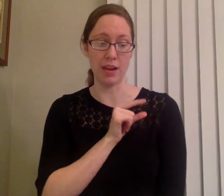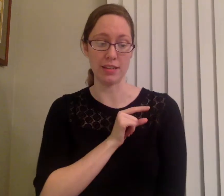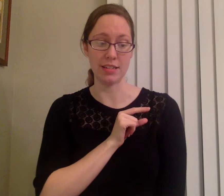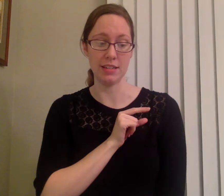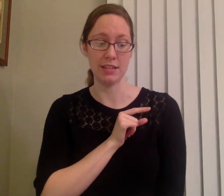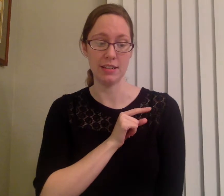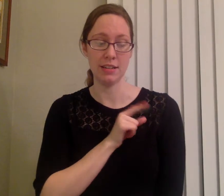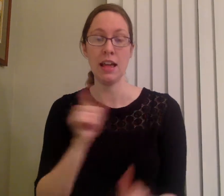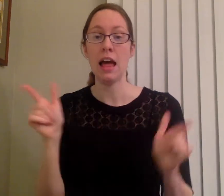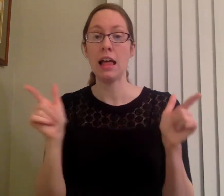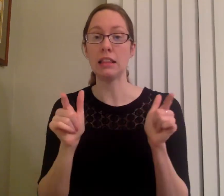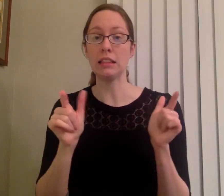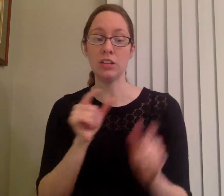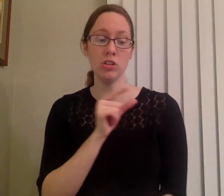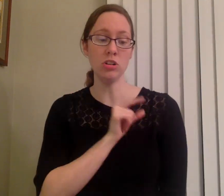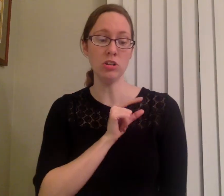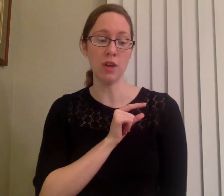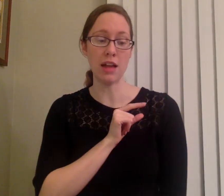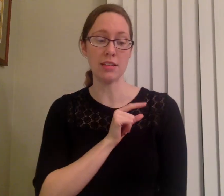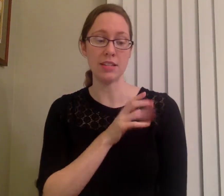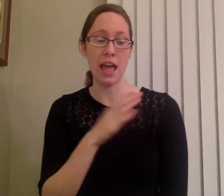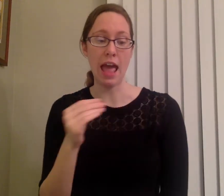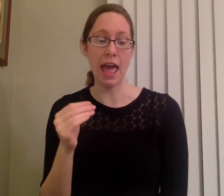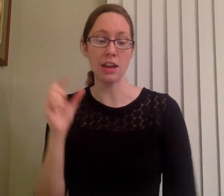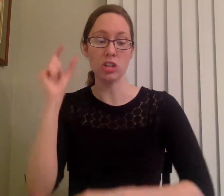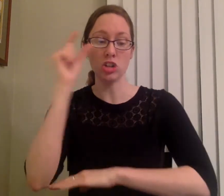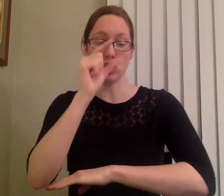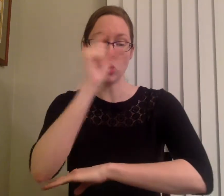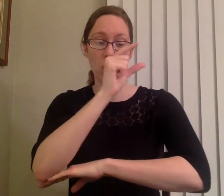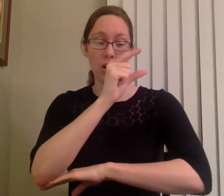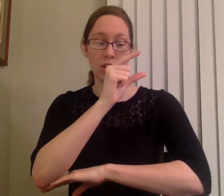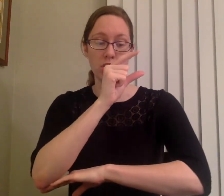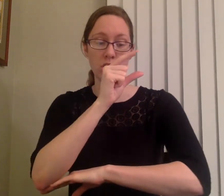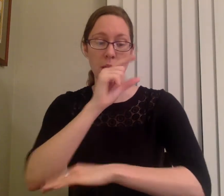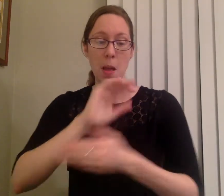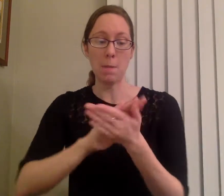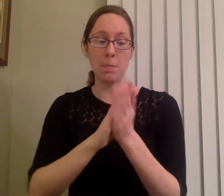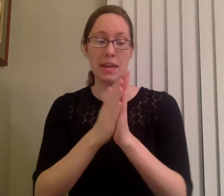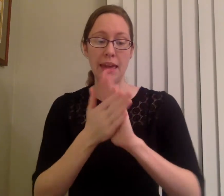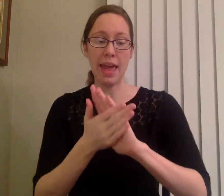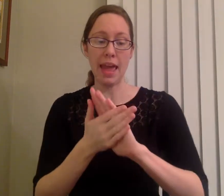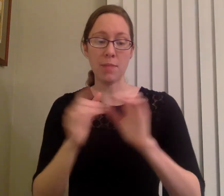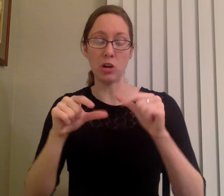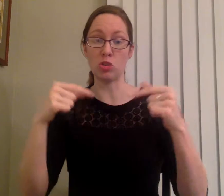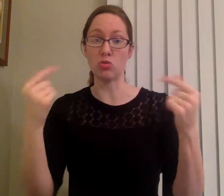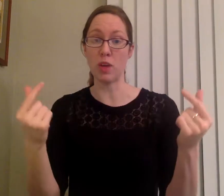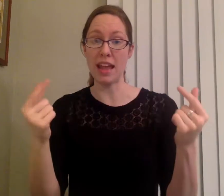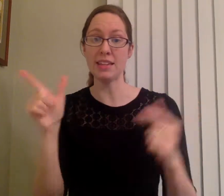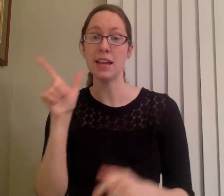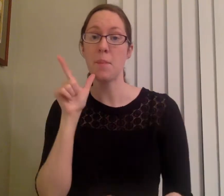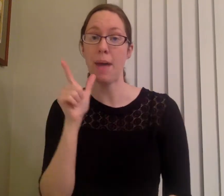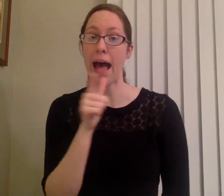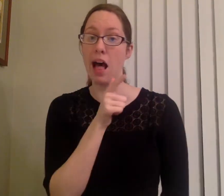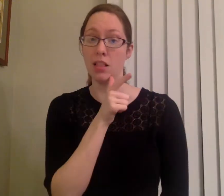Grunt. Little Grunt and George became great